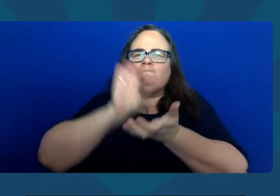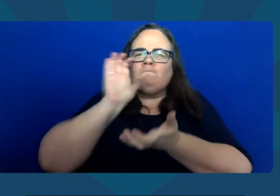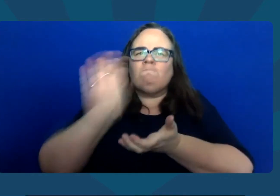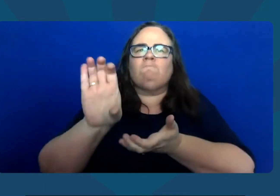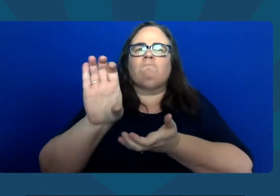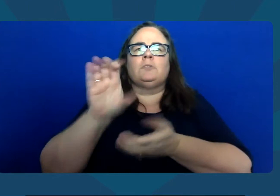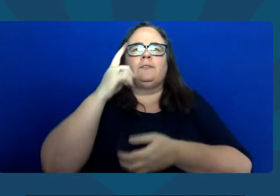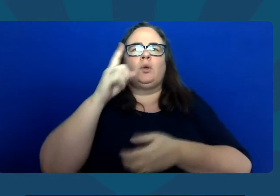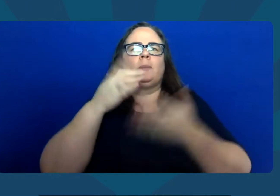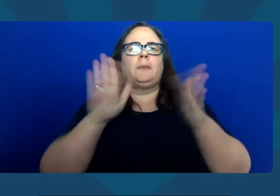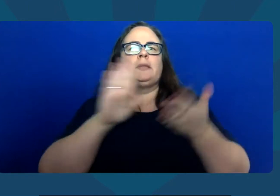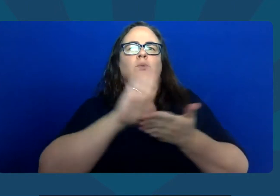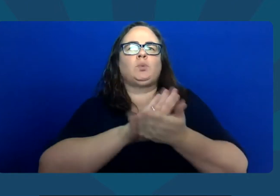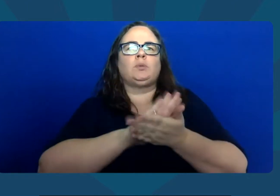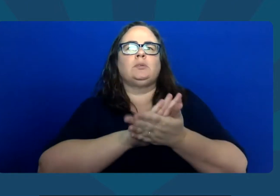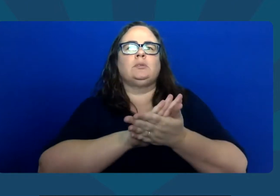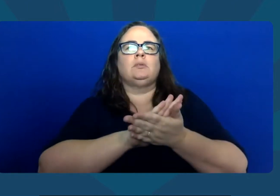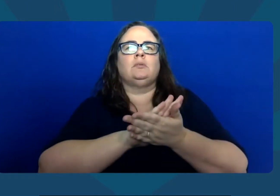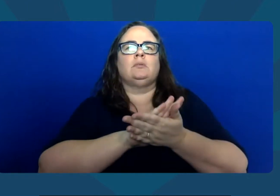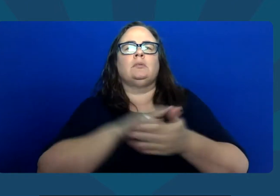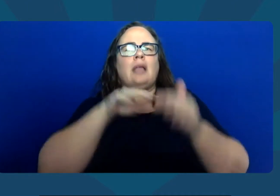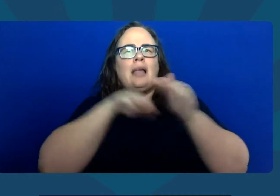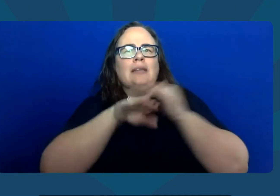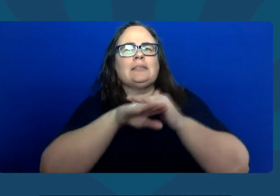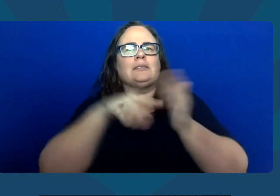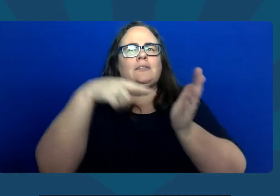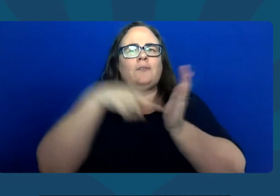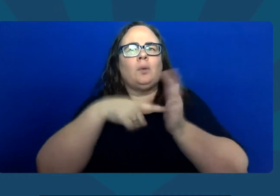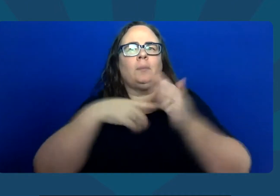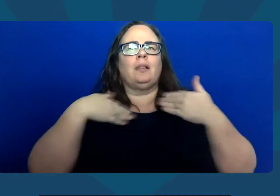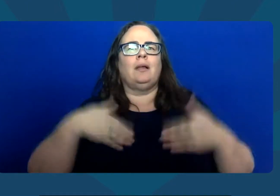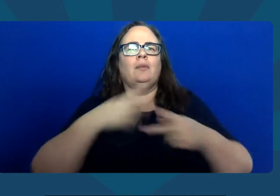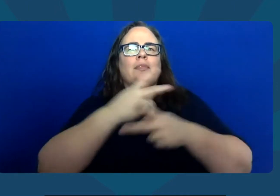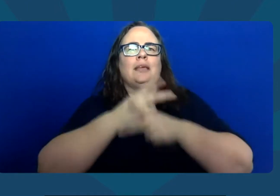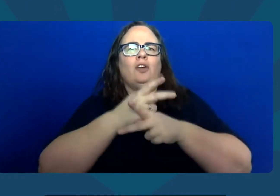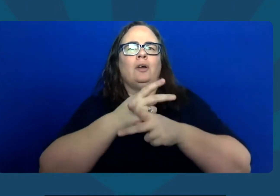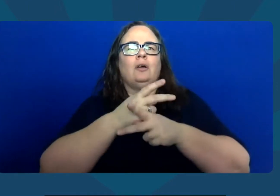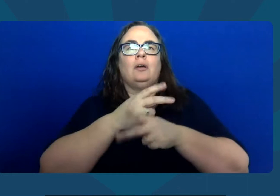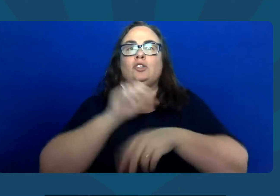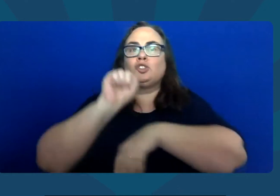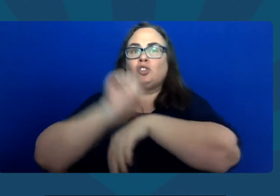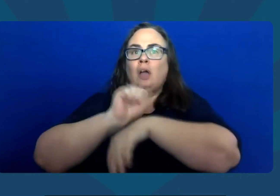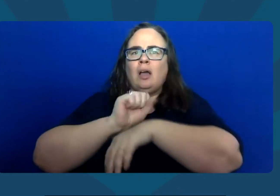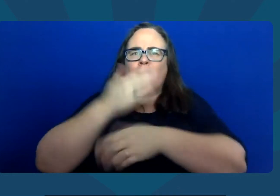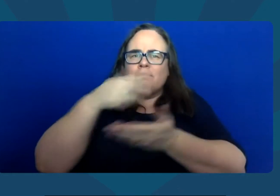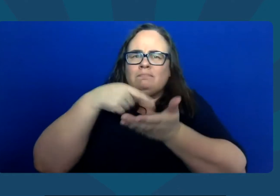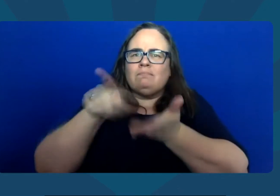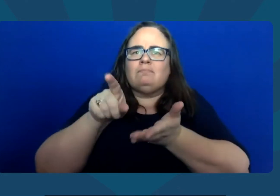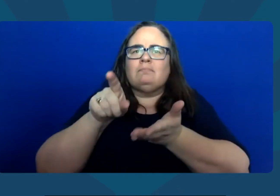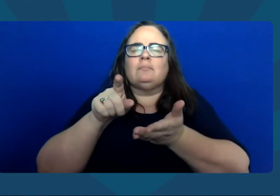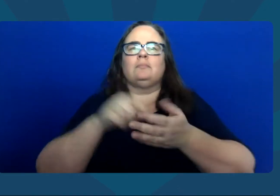supported full funding for our public schools, access to affordable health